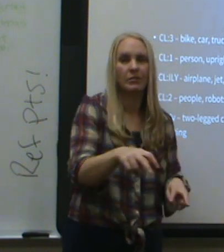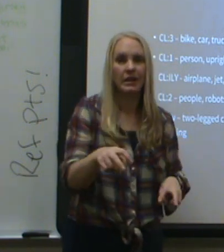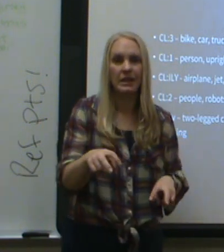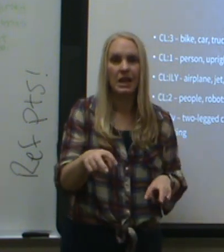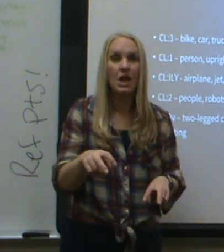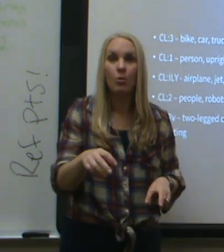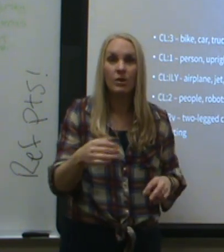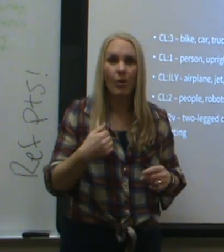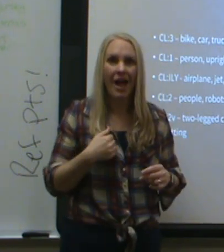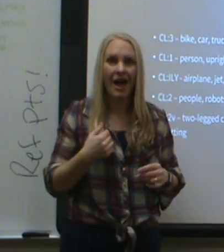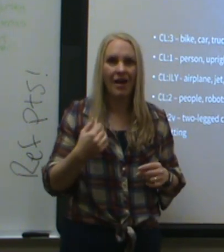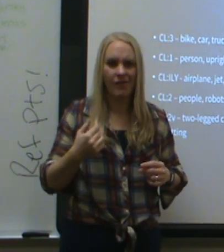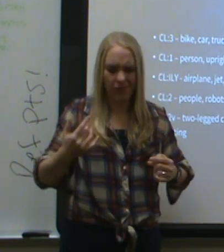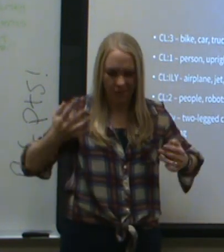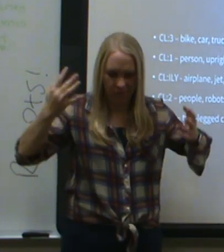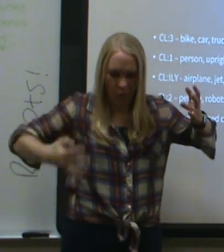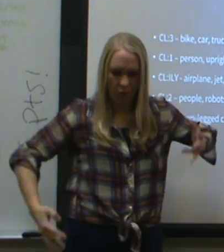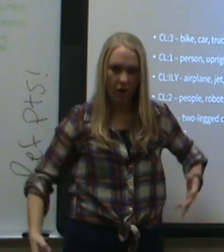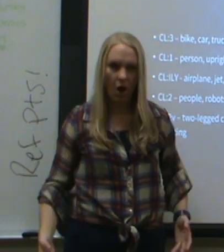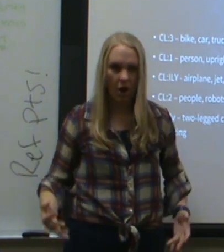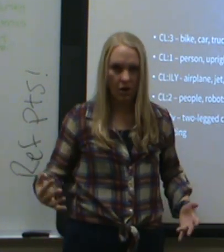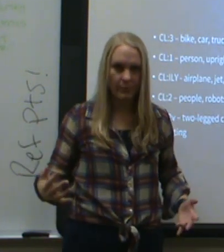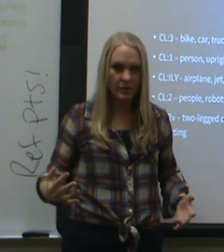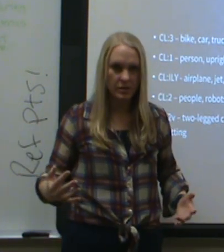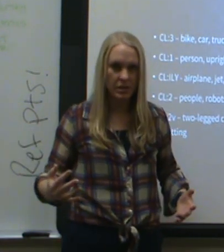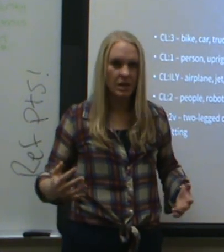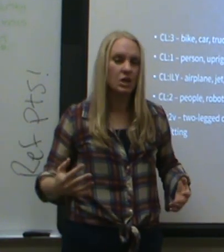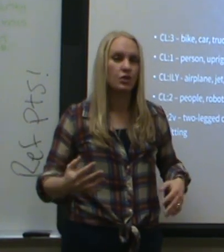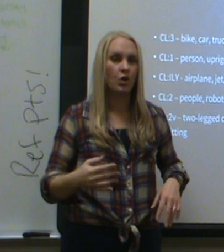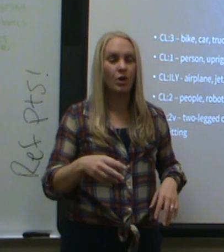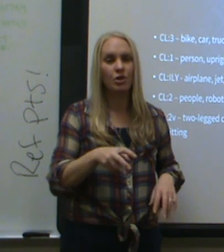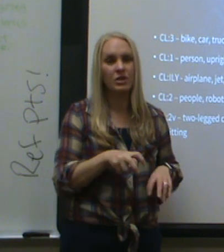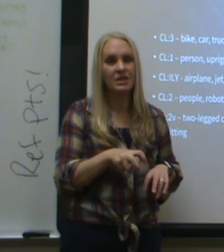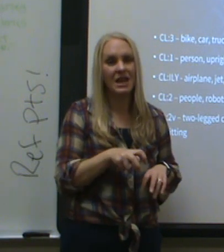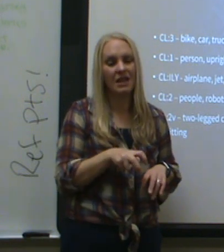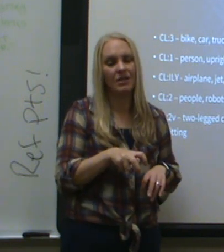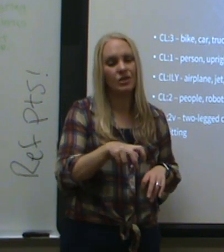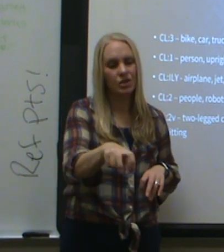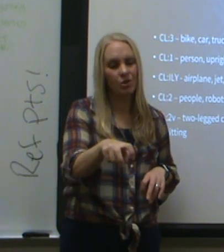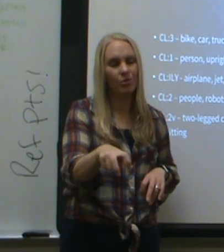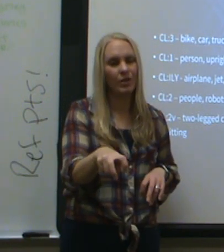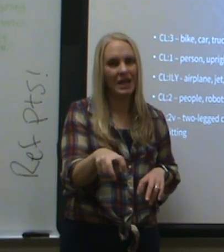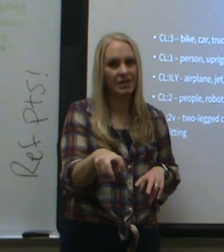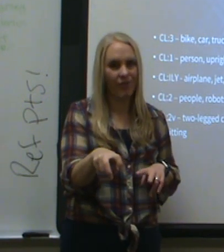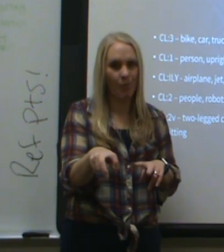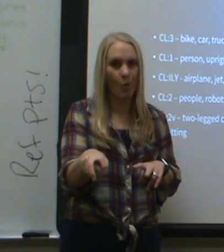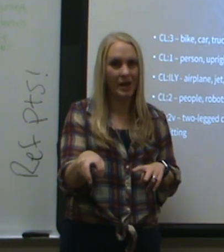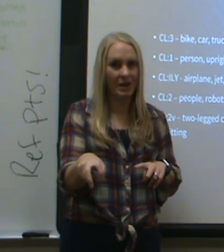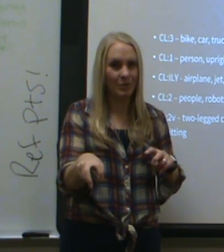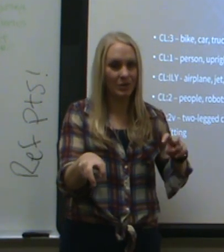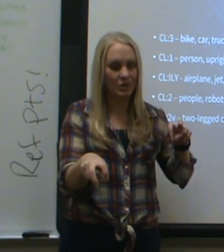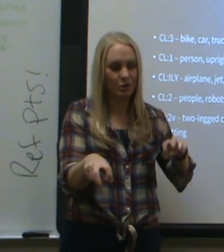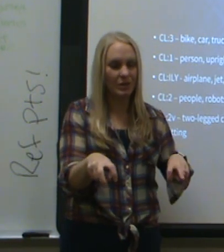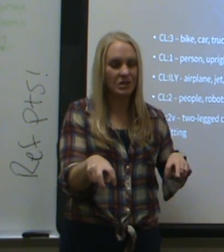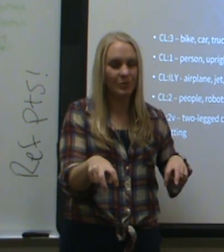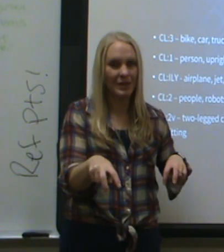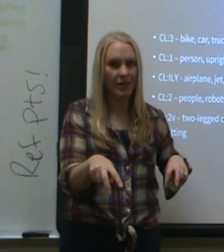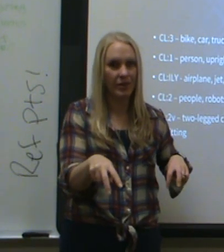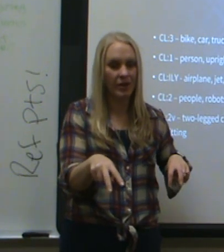right? We don't have 4 arms, so you just take 2 legs from one animal and 2 legs from the other